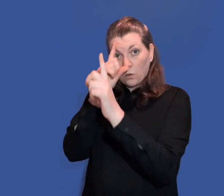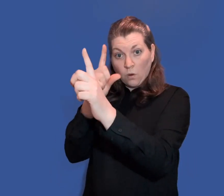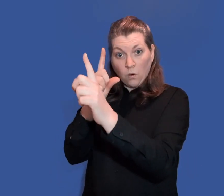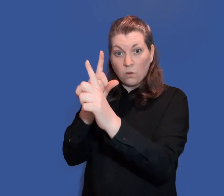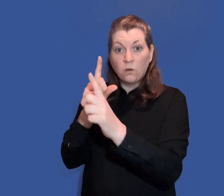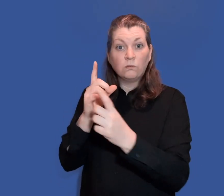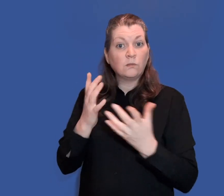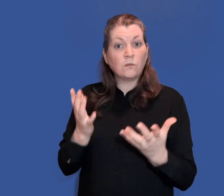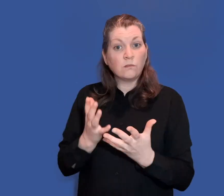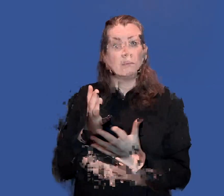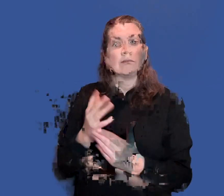$107,300,000.